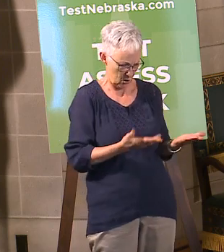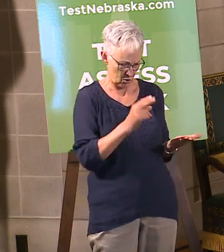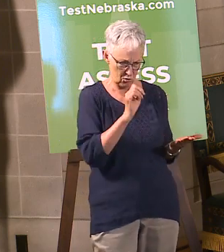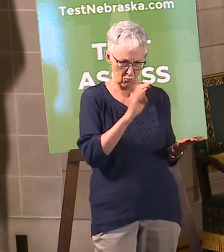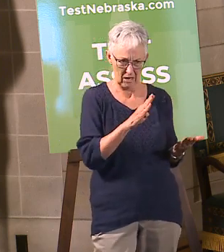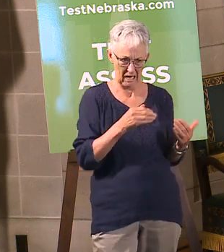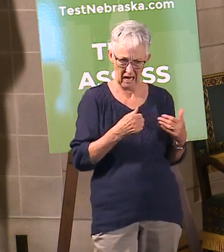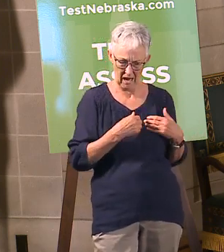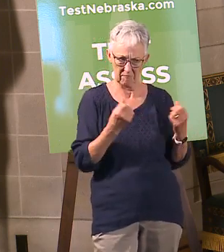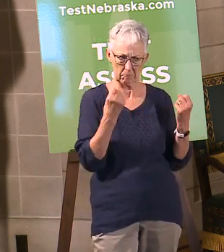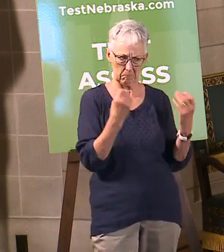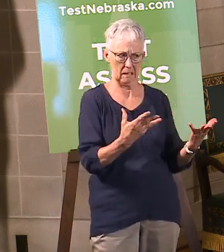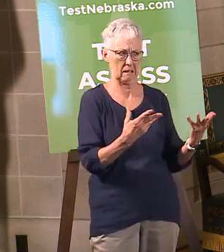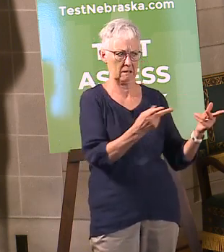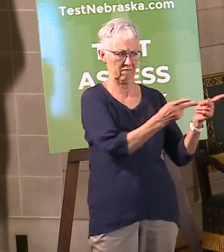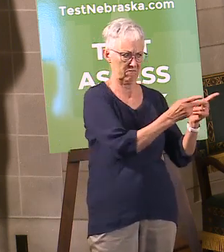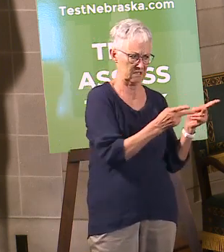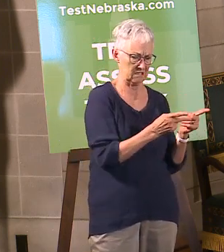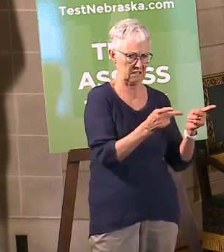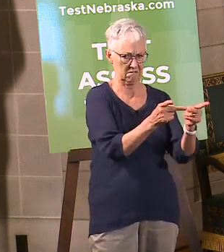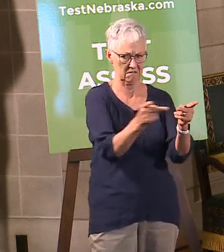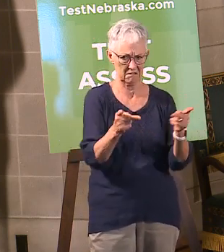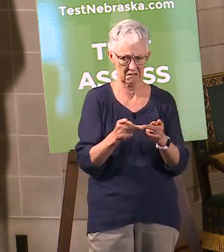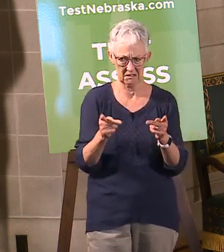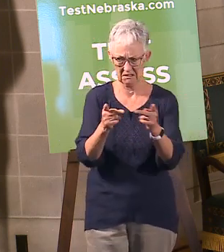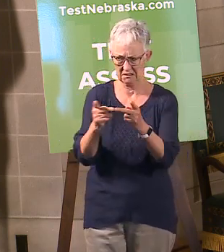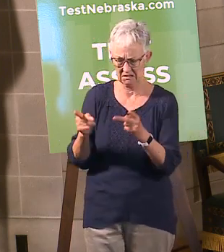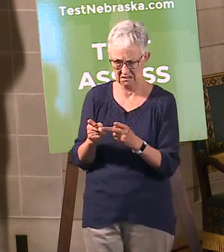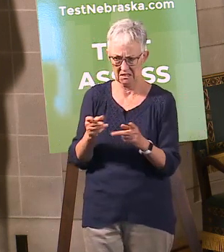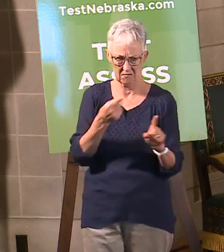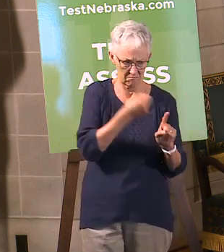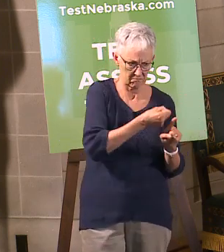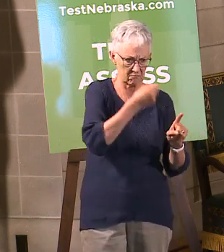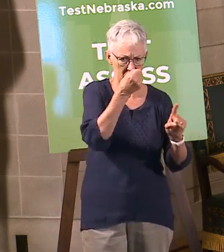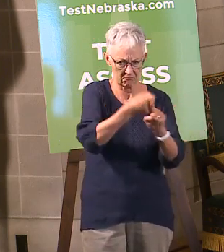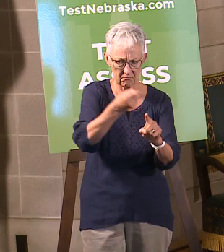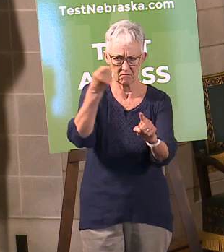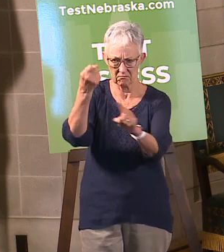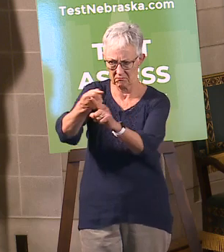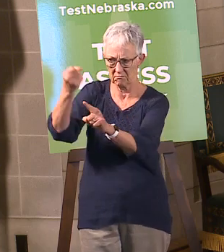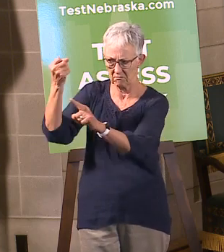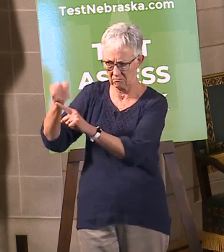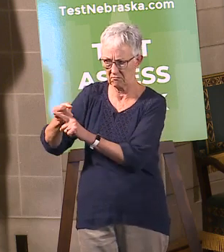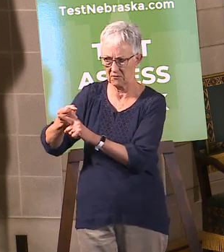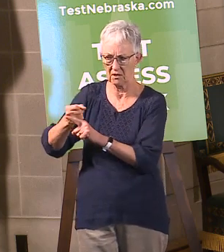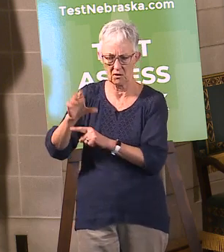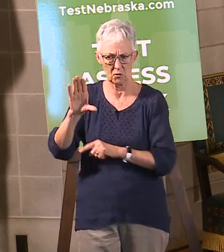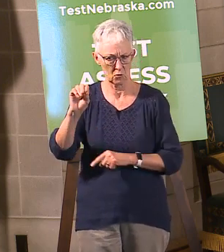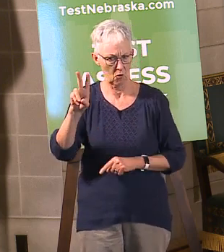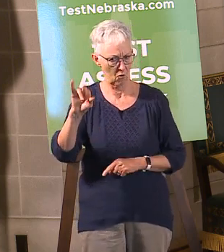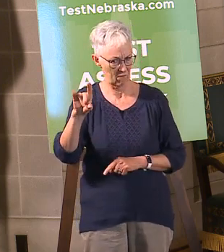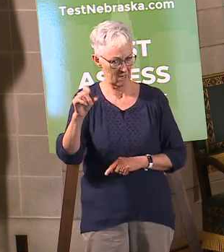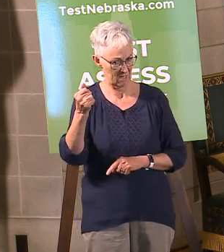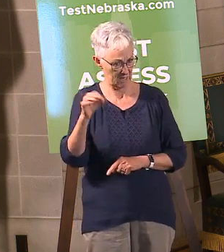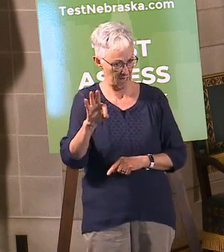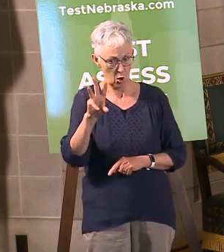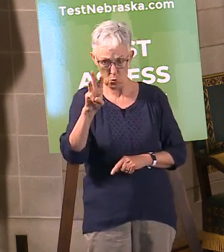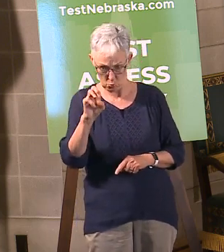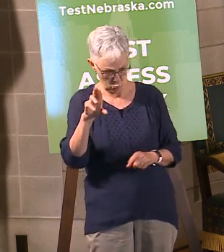that these facilities were properly prepared for this pandemic and